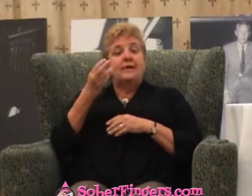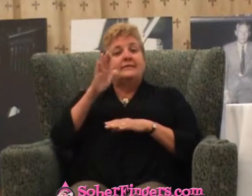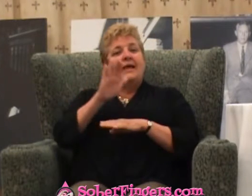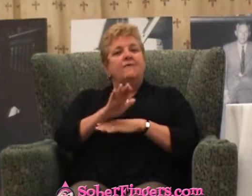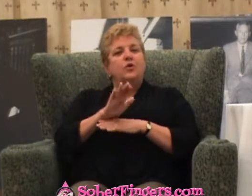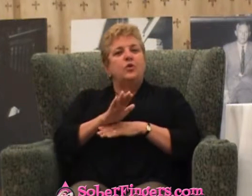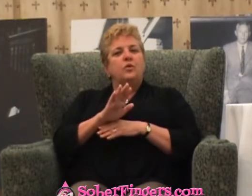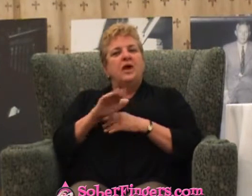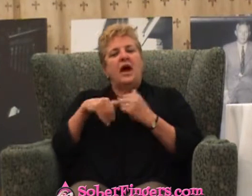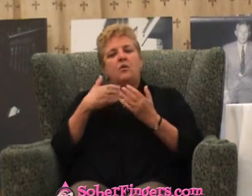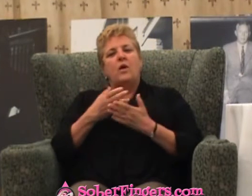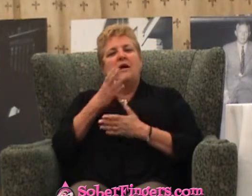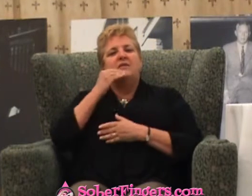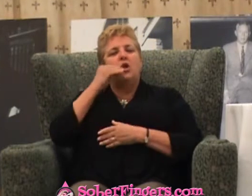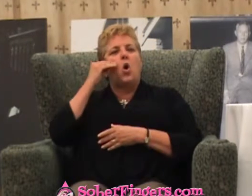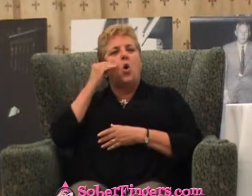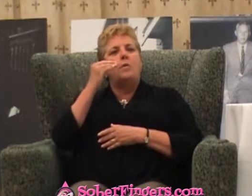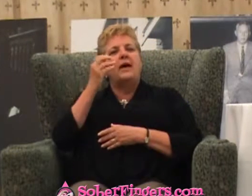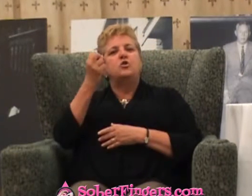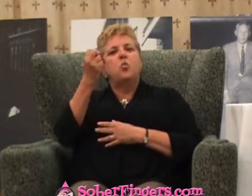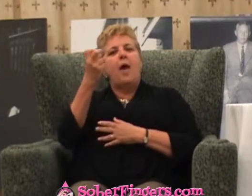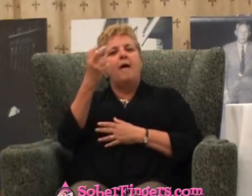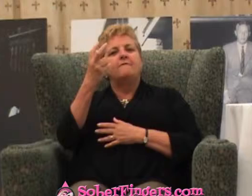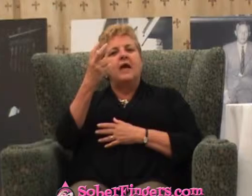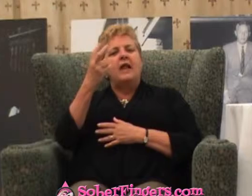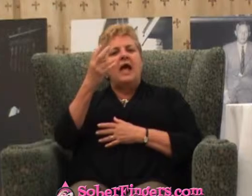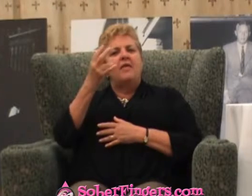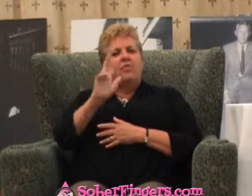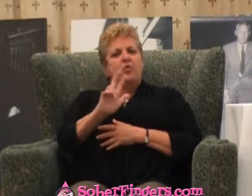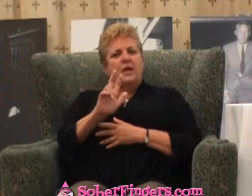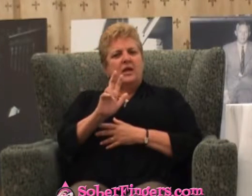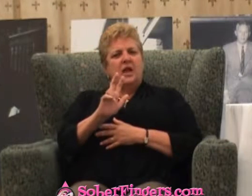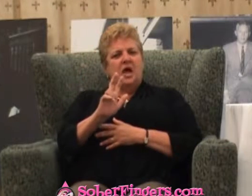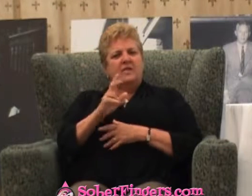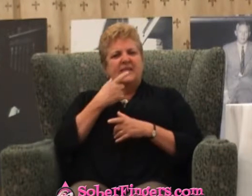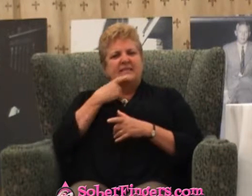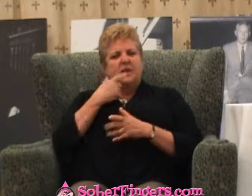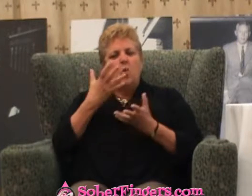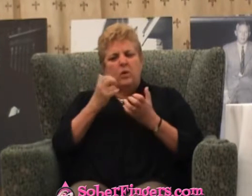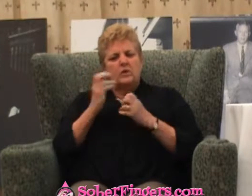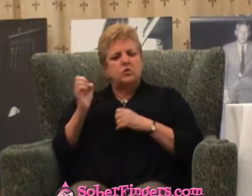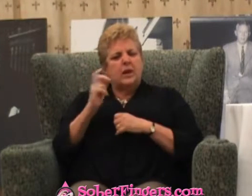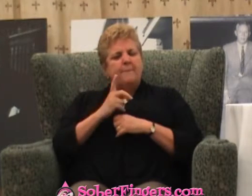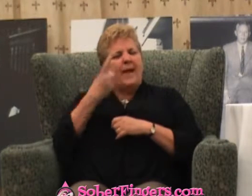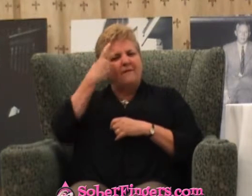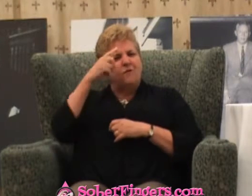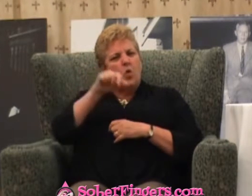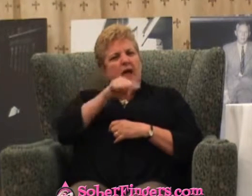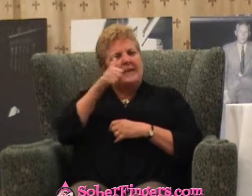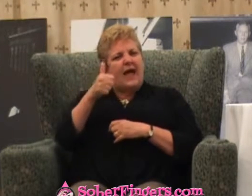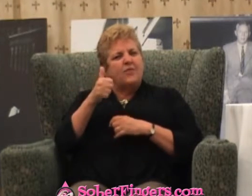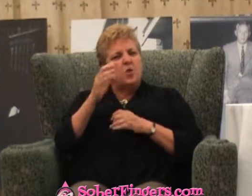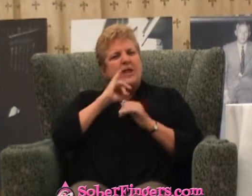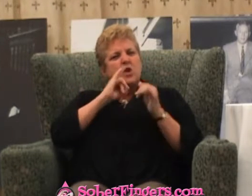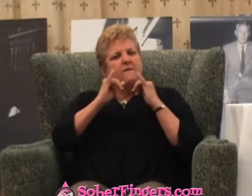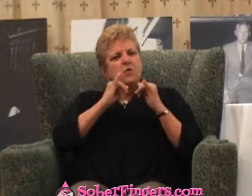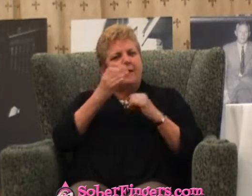12 noon. And about 3 o'clock, they called me and said they wanted me in for another interview that Friday. And I said, shoot, probably